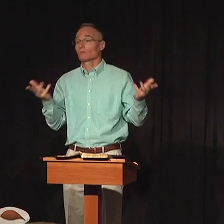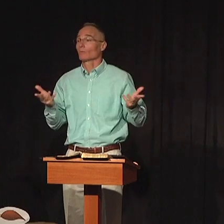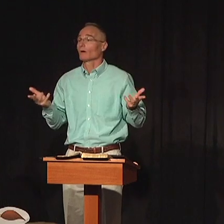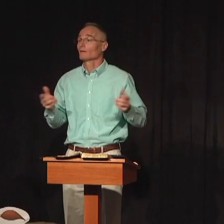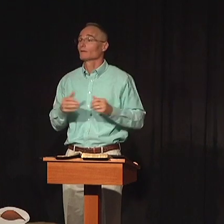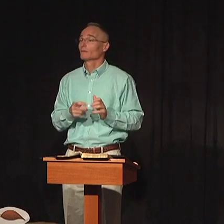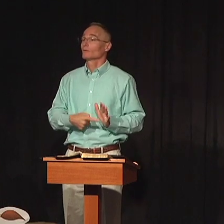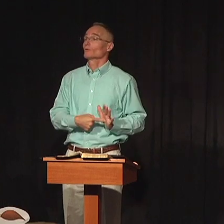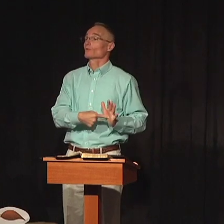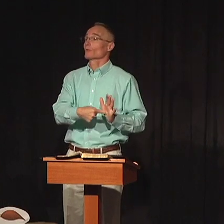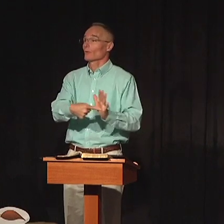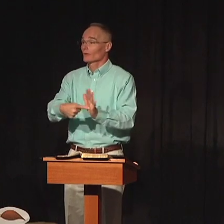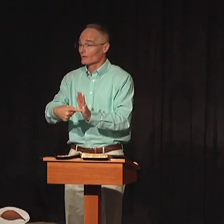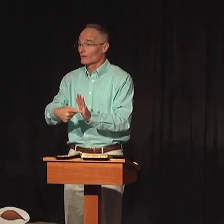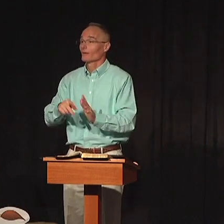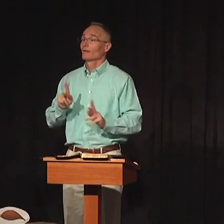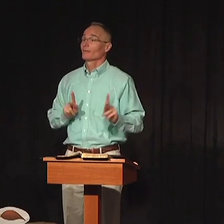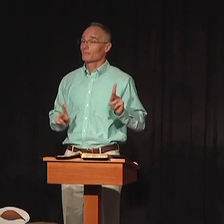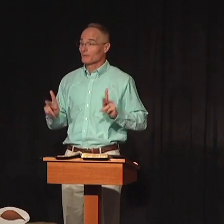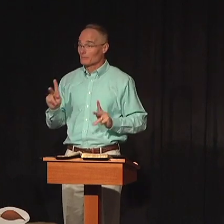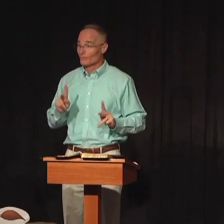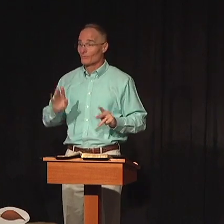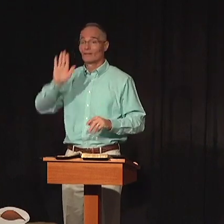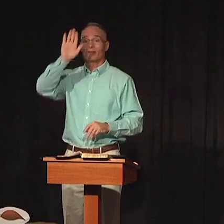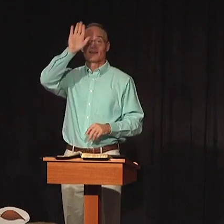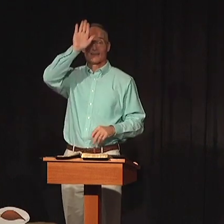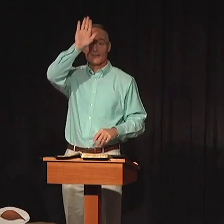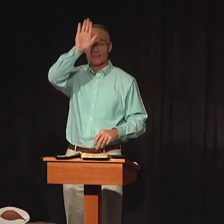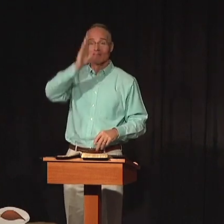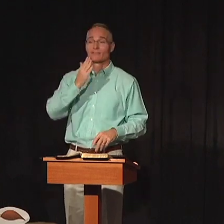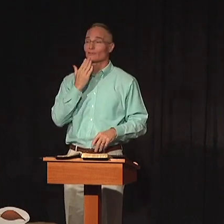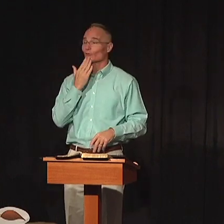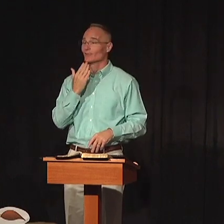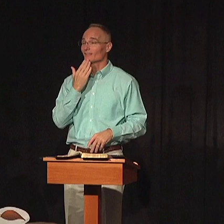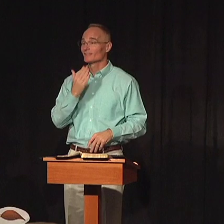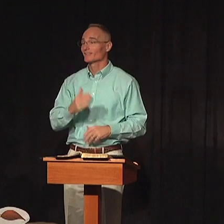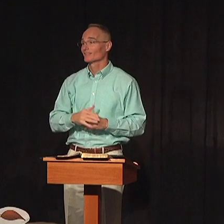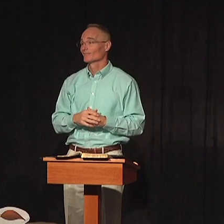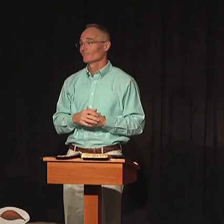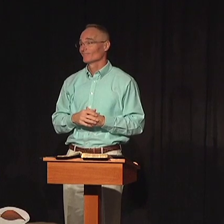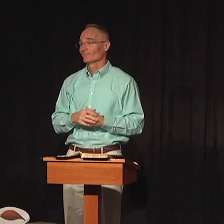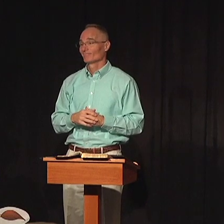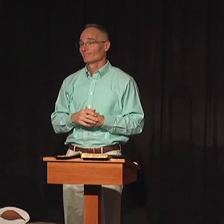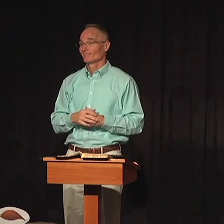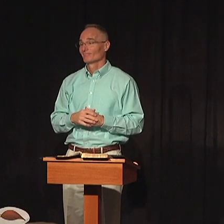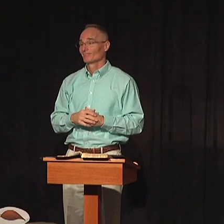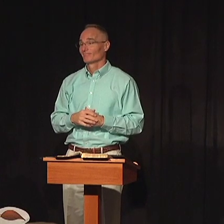And that mission is to show people his goodness.